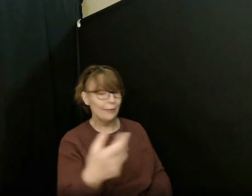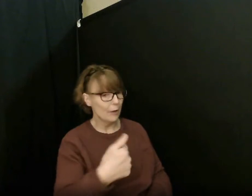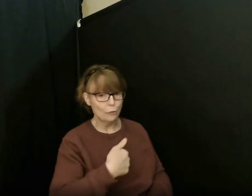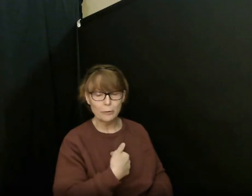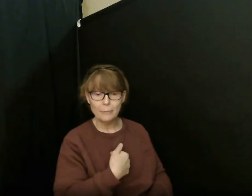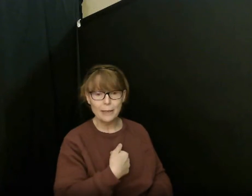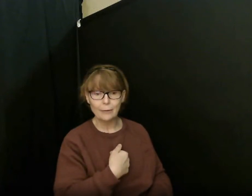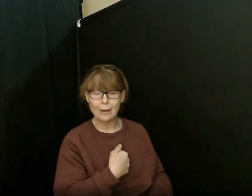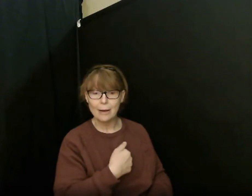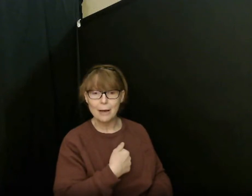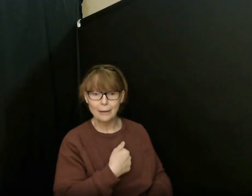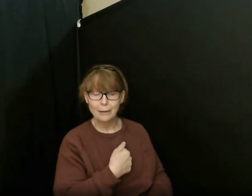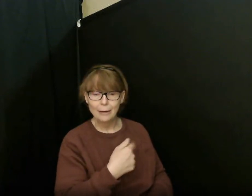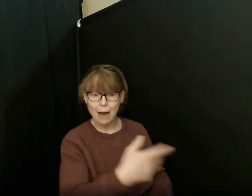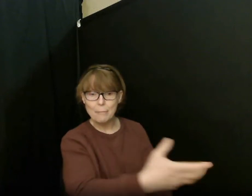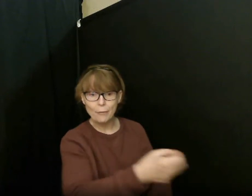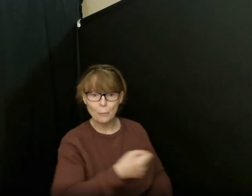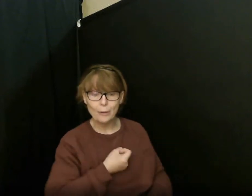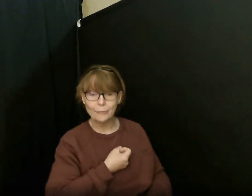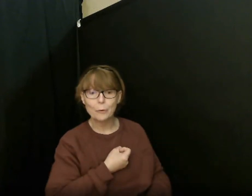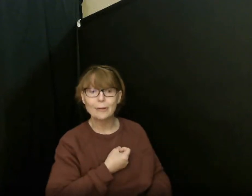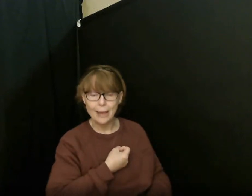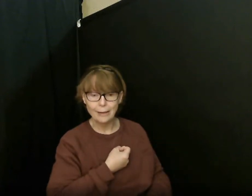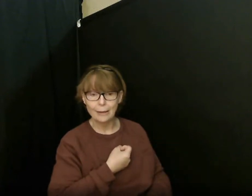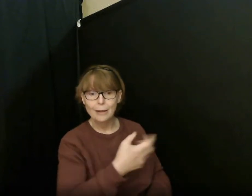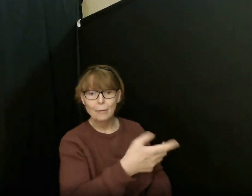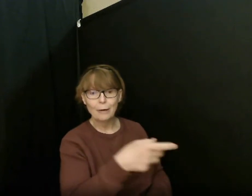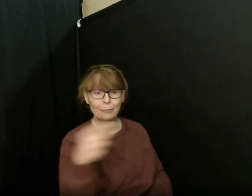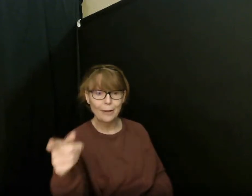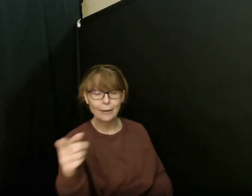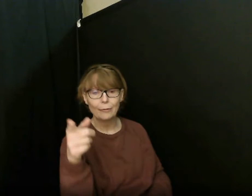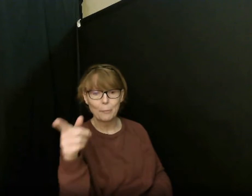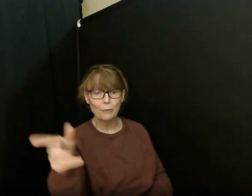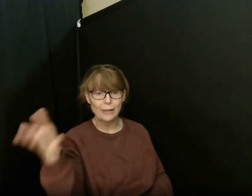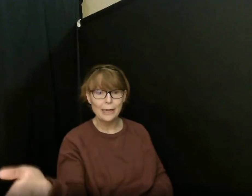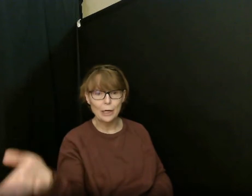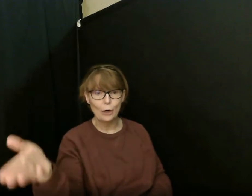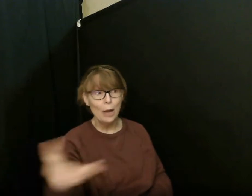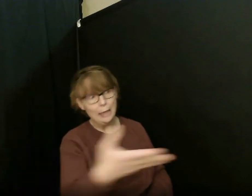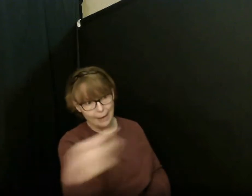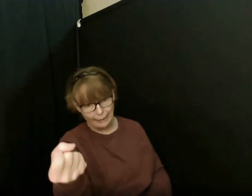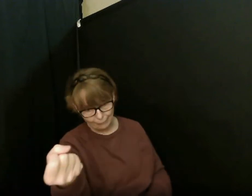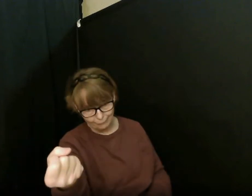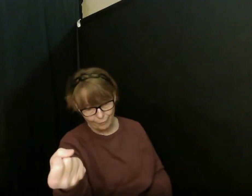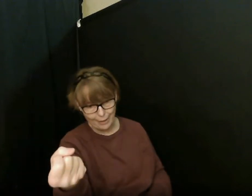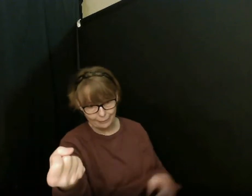not towards me because I'm not the one that's going to take it, but I'm telling the person here, take it from that